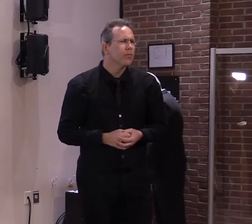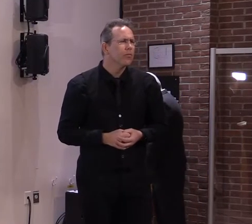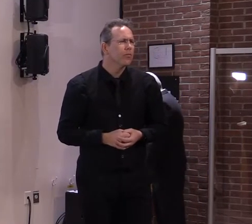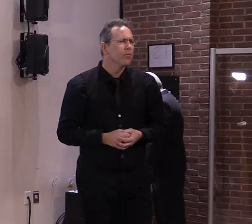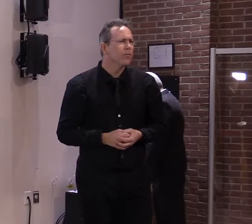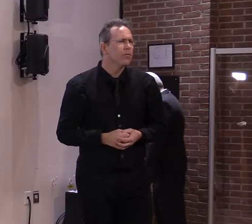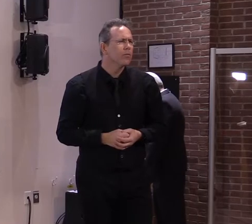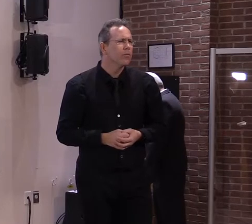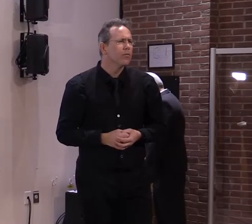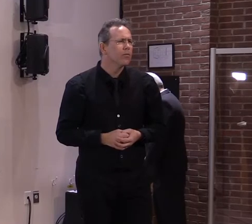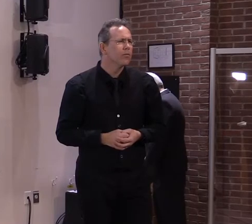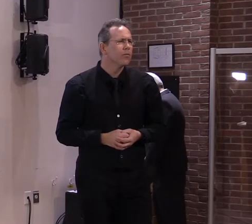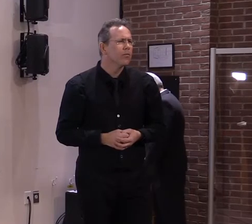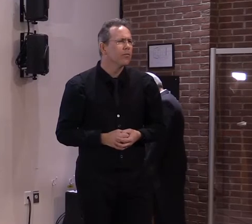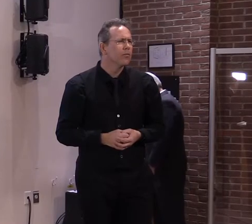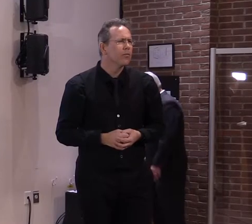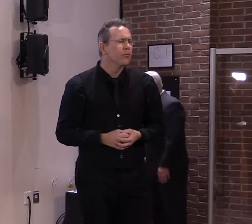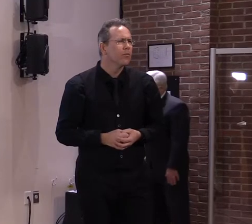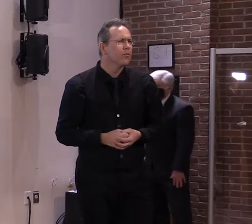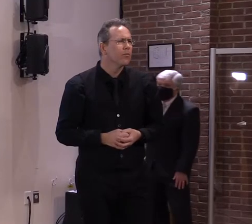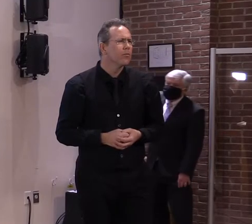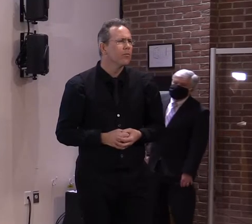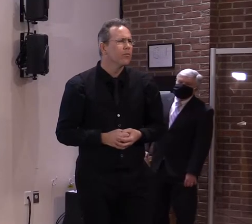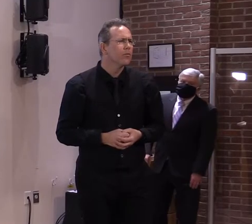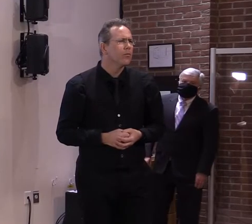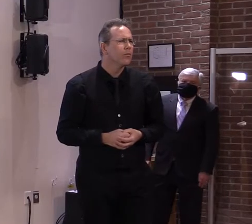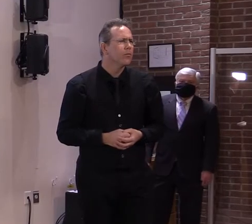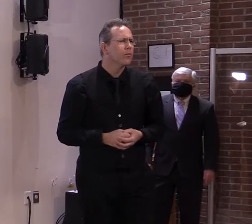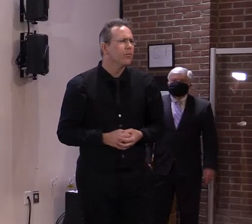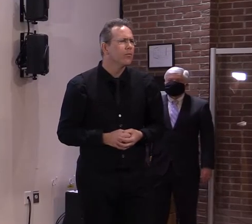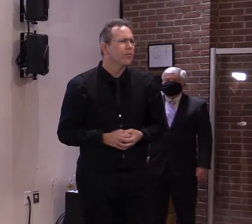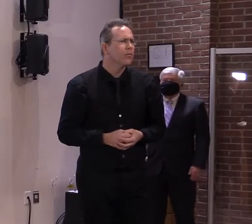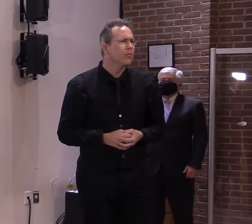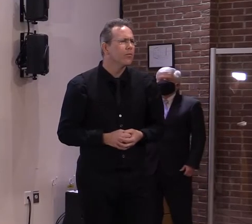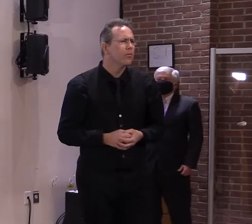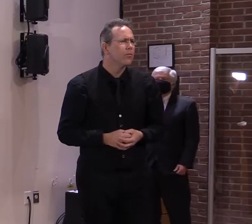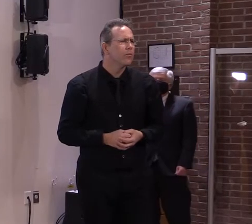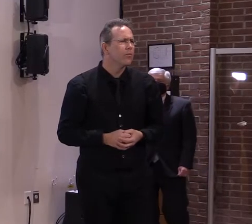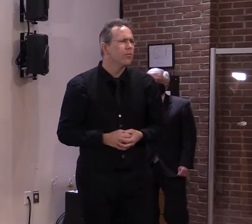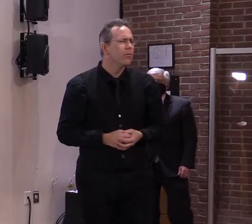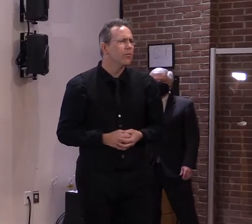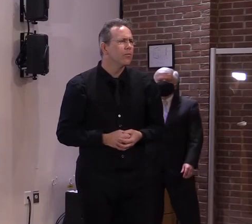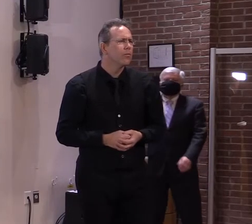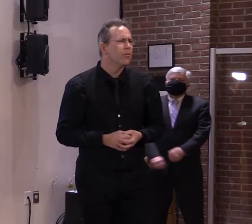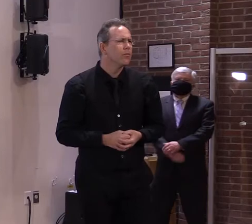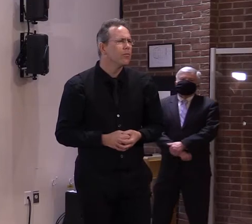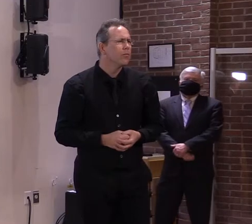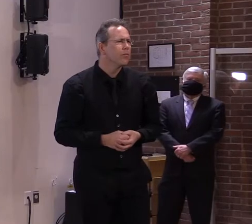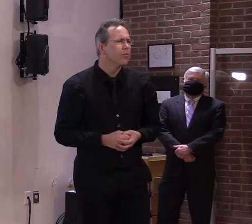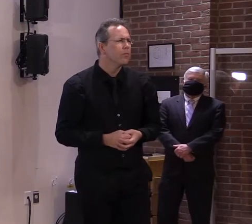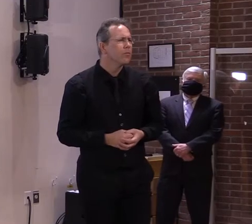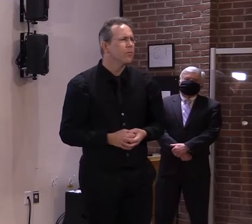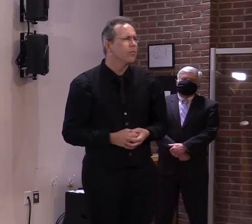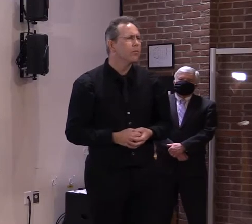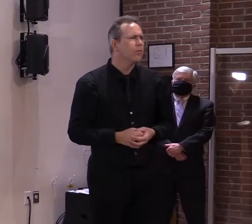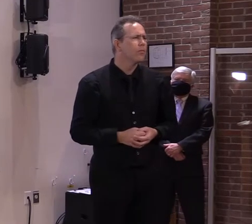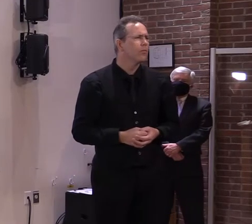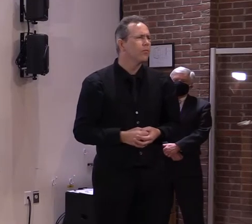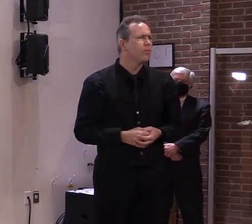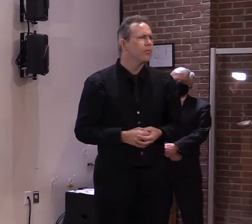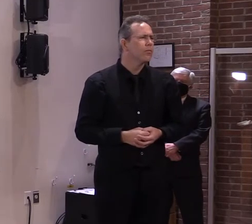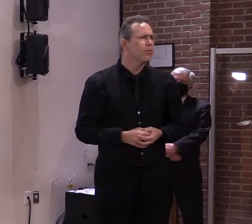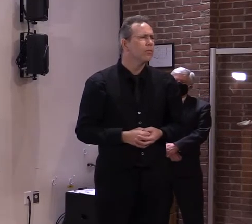people who decline vaccination, even if their collective choice means possibly vaccination goals are not met?